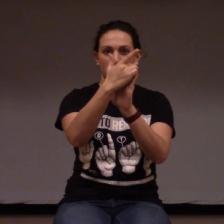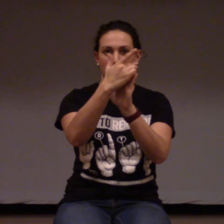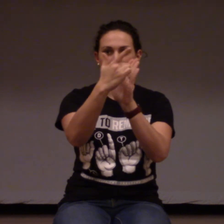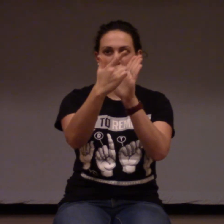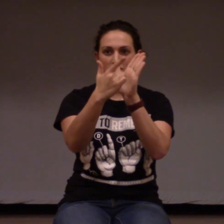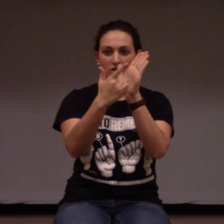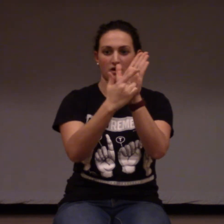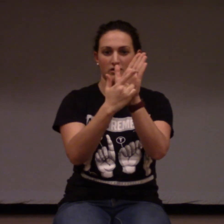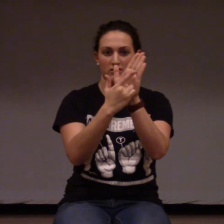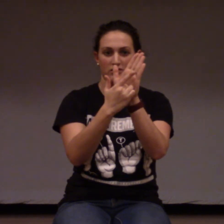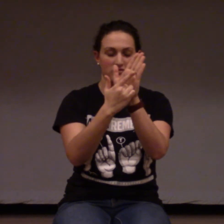Mother-in-law.